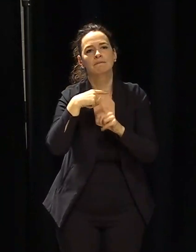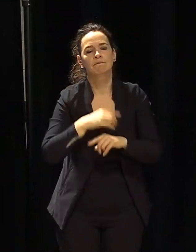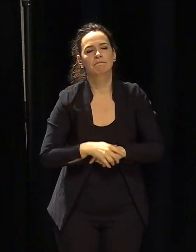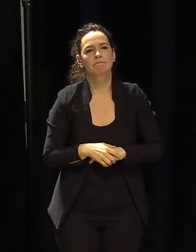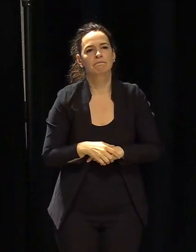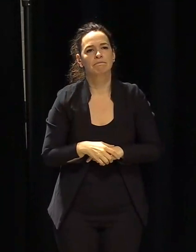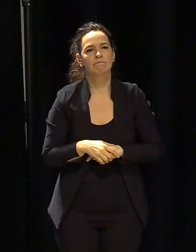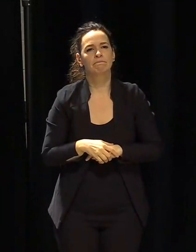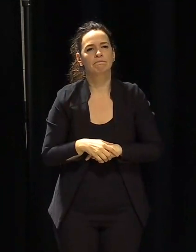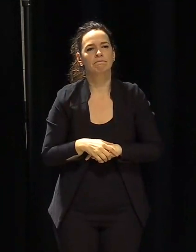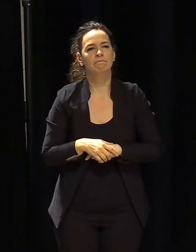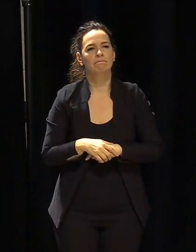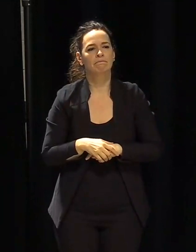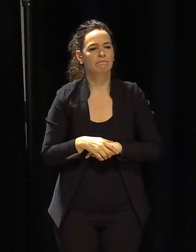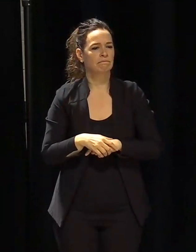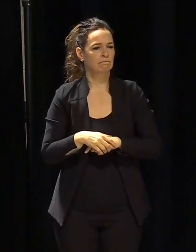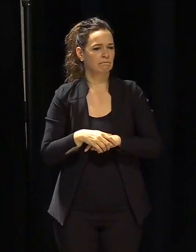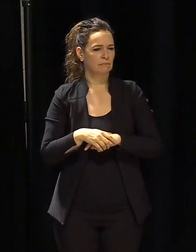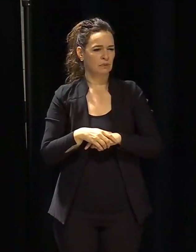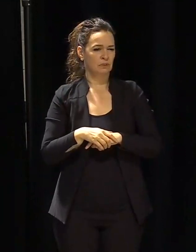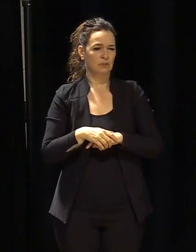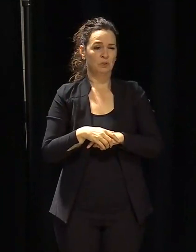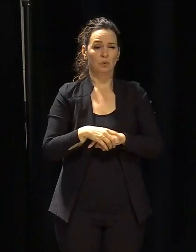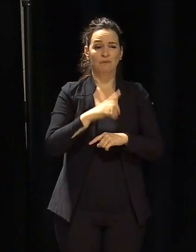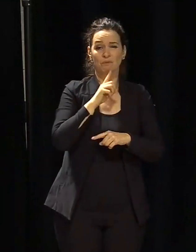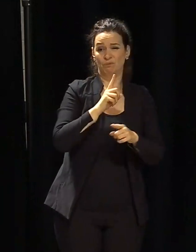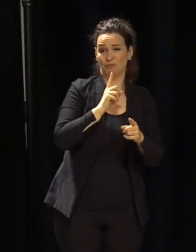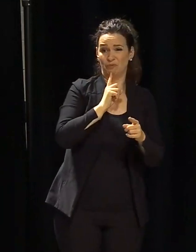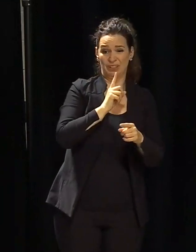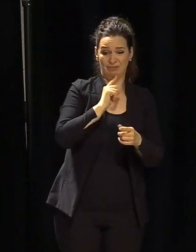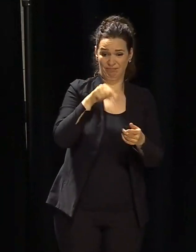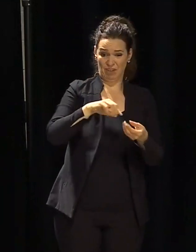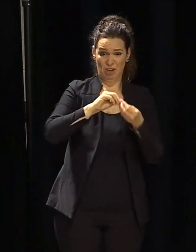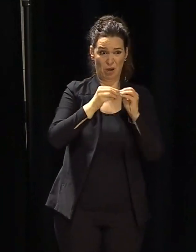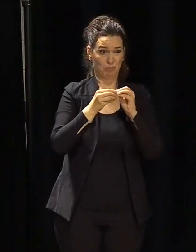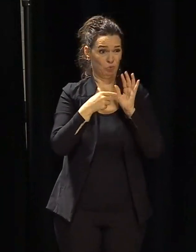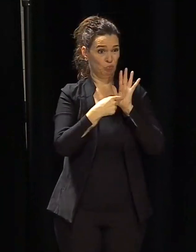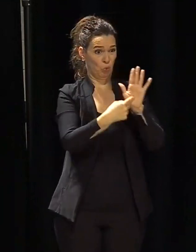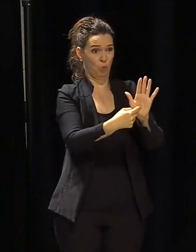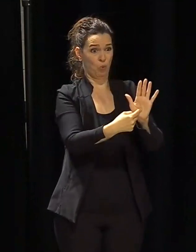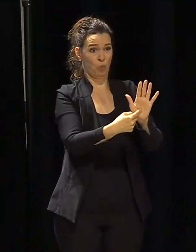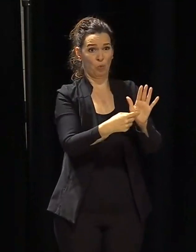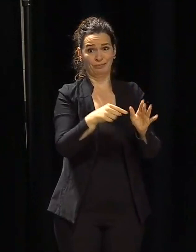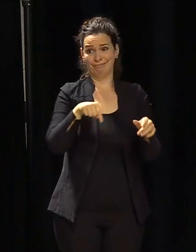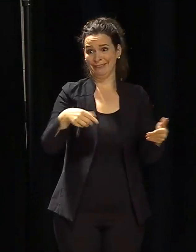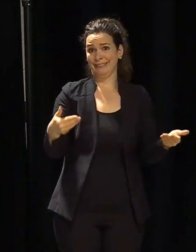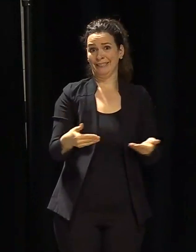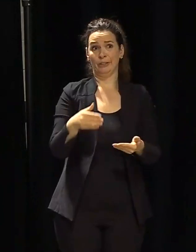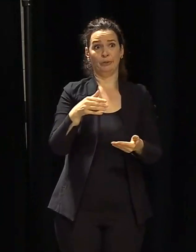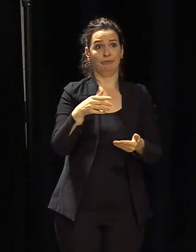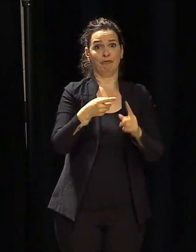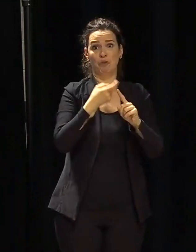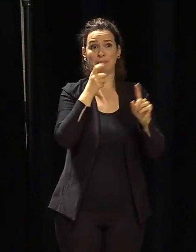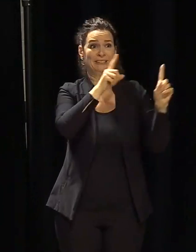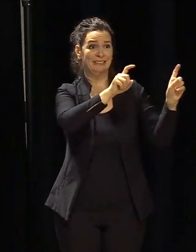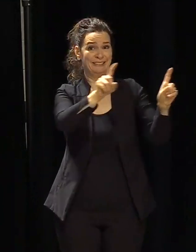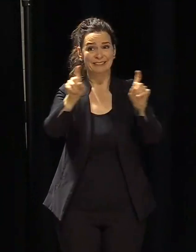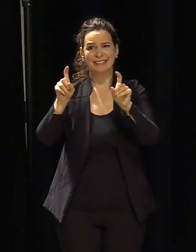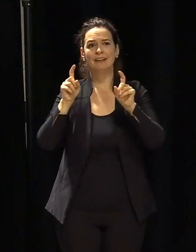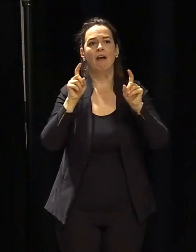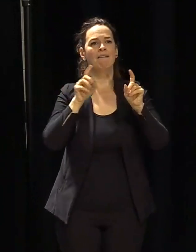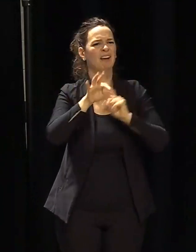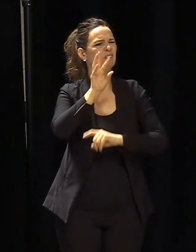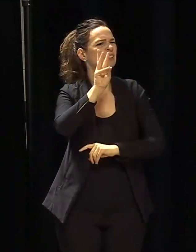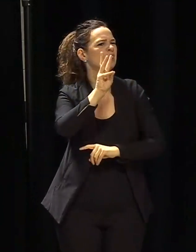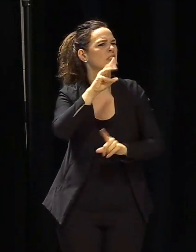tests, and we got 6 positives out of our program today. That will get registered into the state system. That will probably reflect